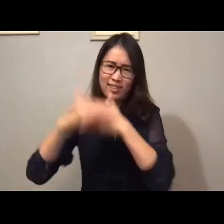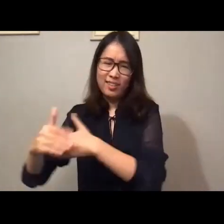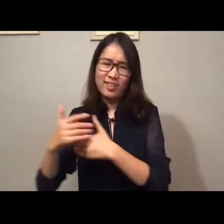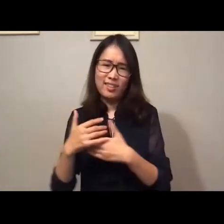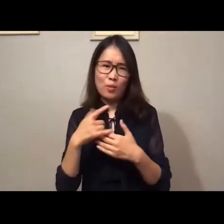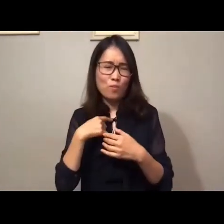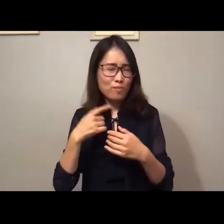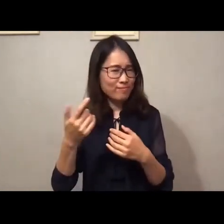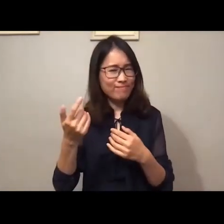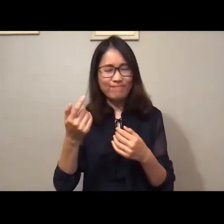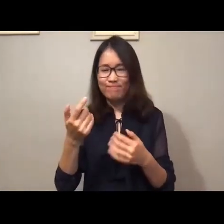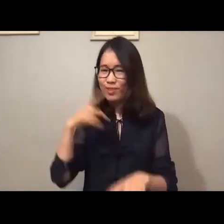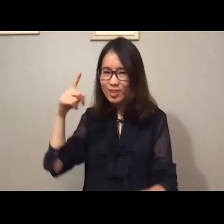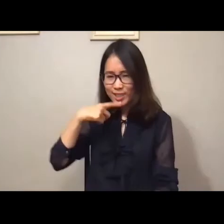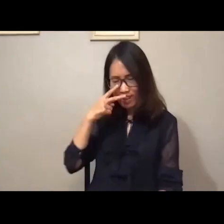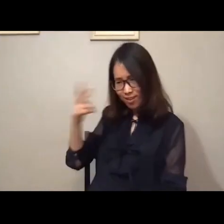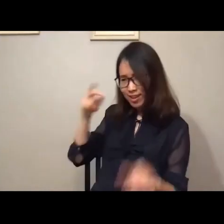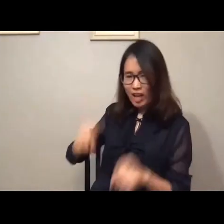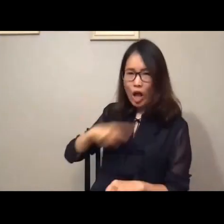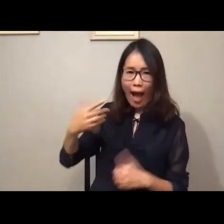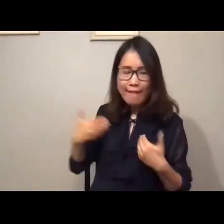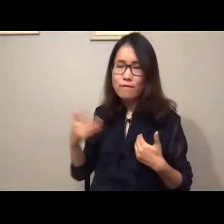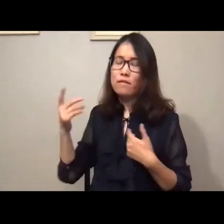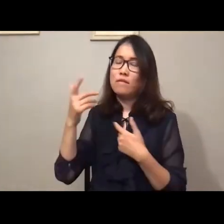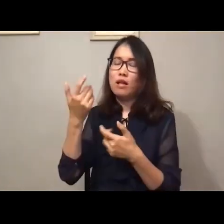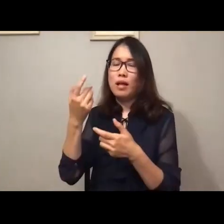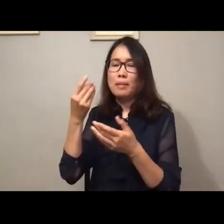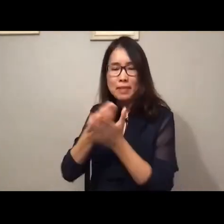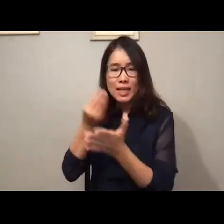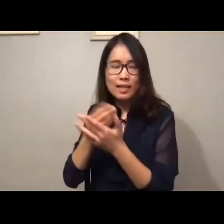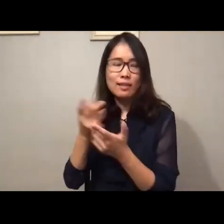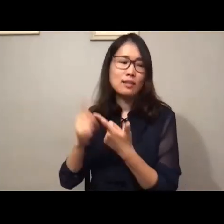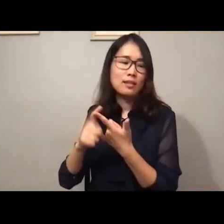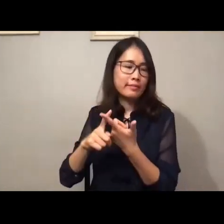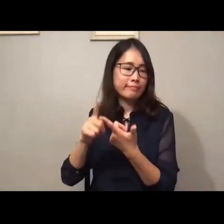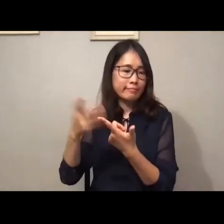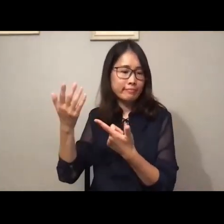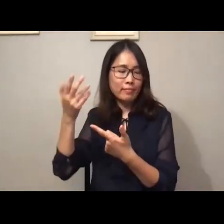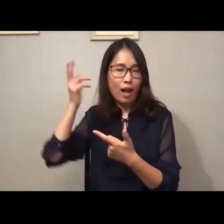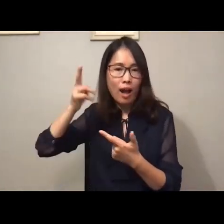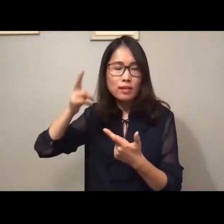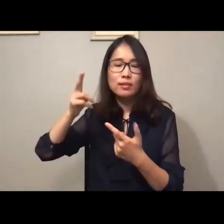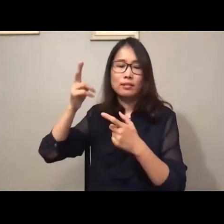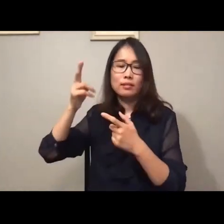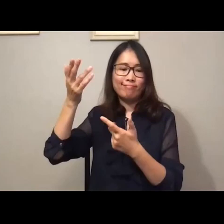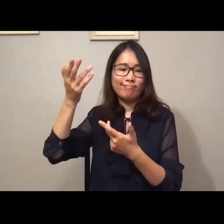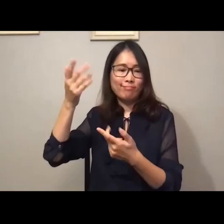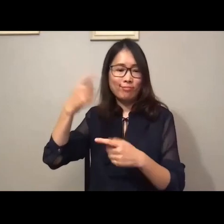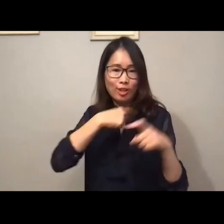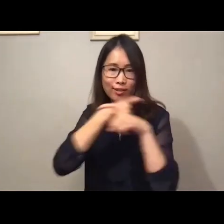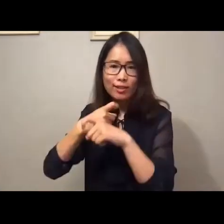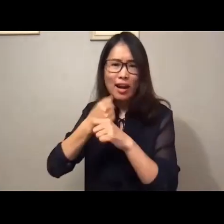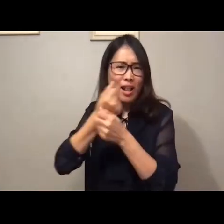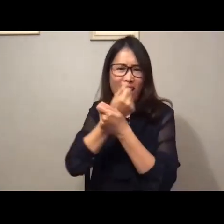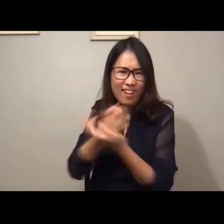class. I mean, it was just like what I had seen before. And I saw what kids who were able to hear had